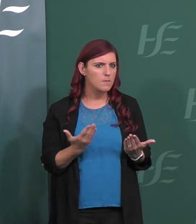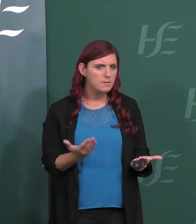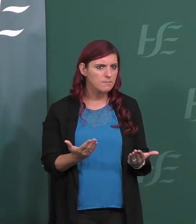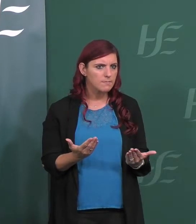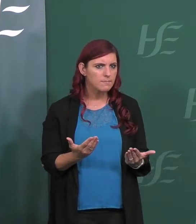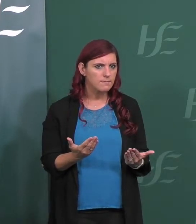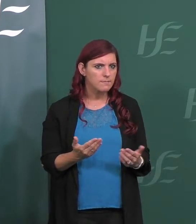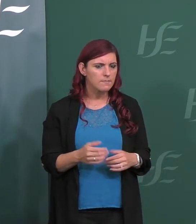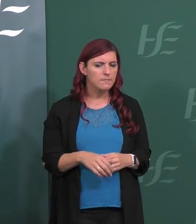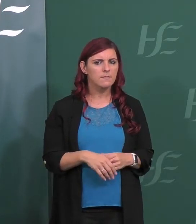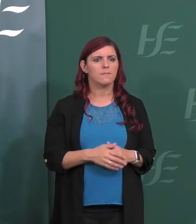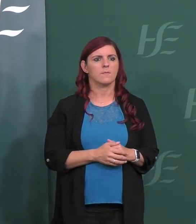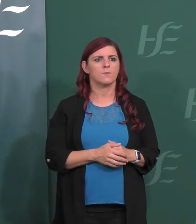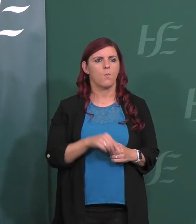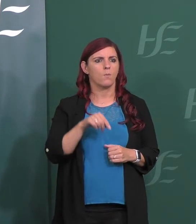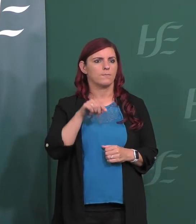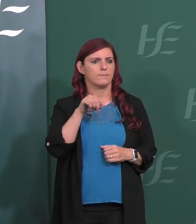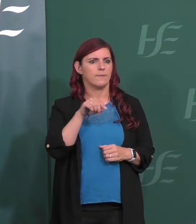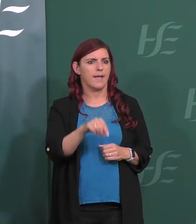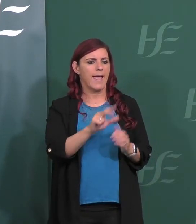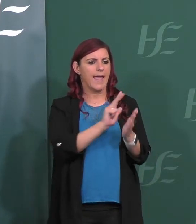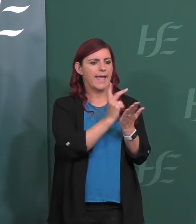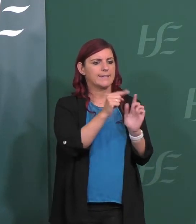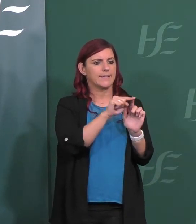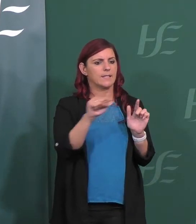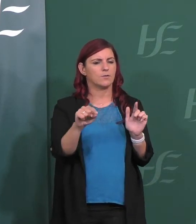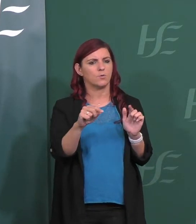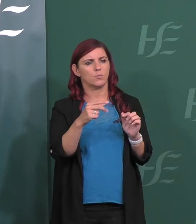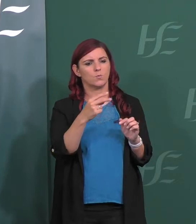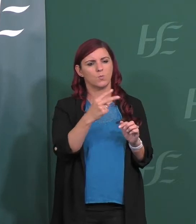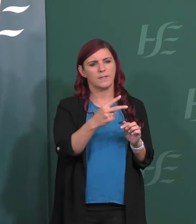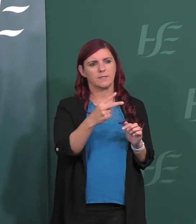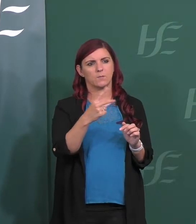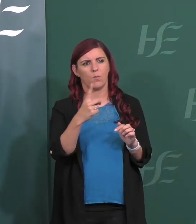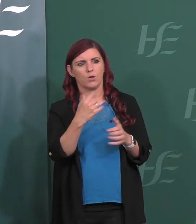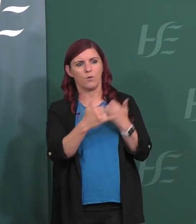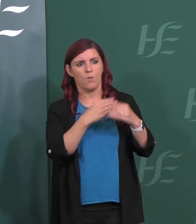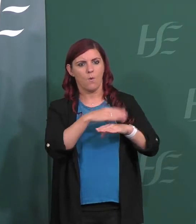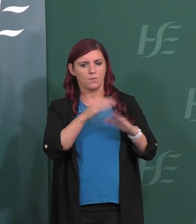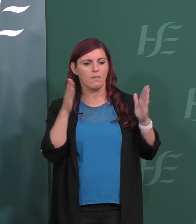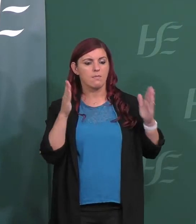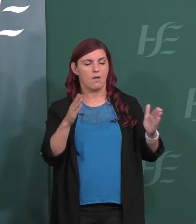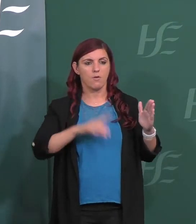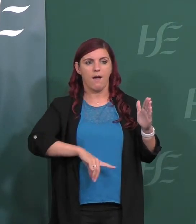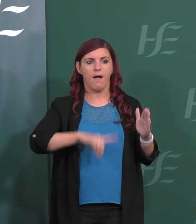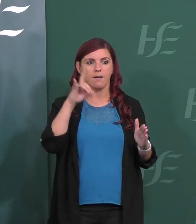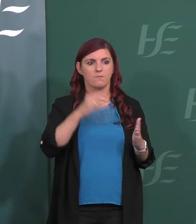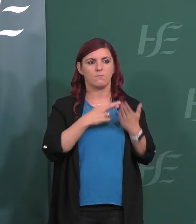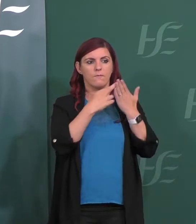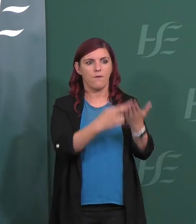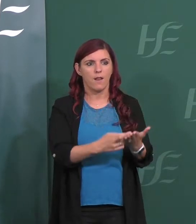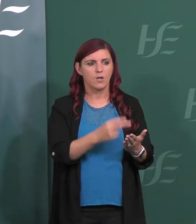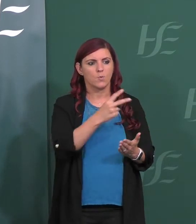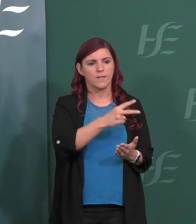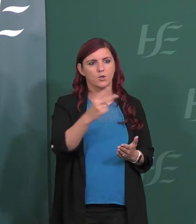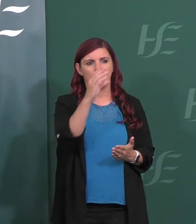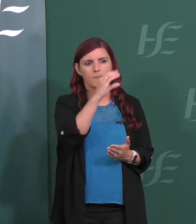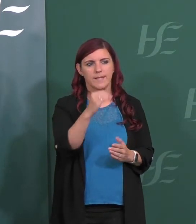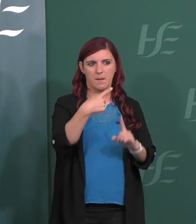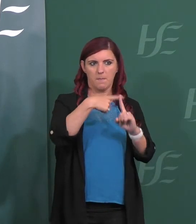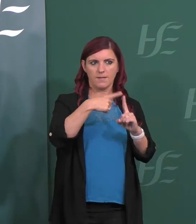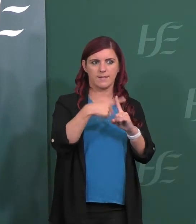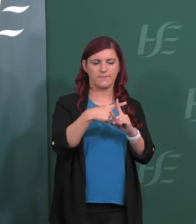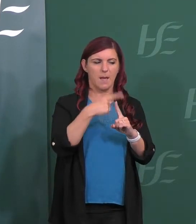groups of 21 to 30 account for the highest proportion of referrals at 22% of positivity rate. And my colleague, Ms. Niamh O'Byrne, will give